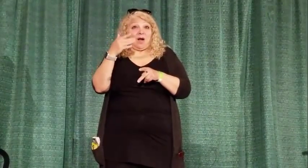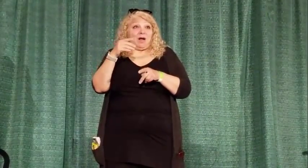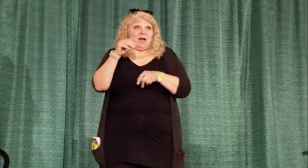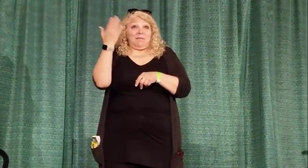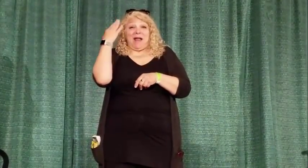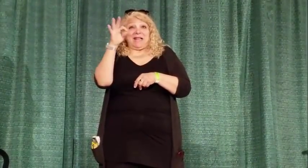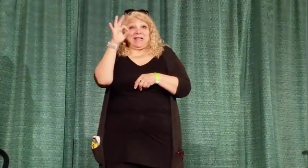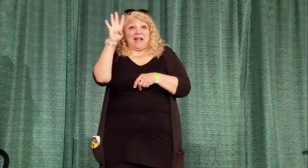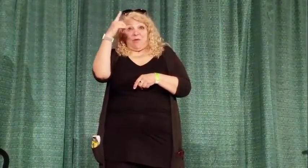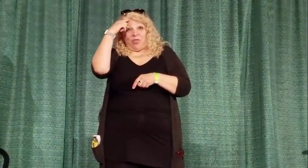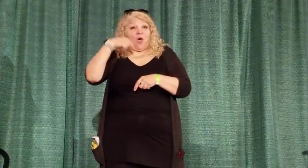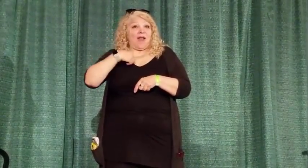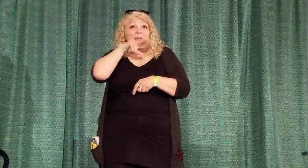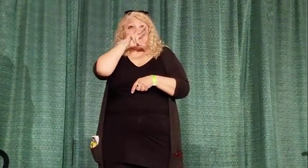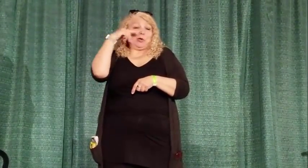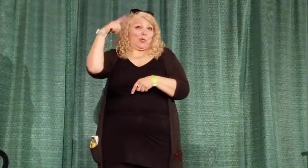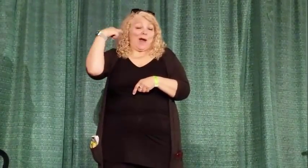Now they know I'm a quack.